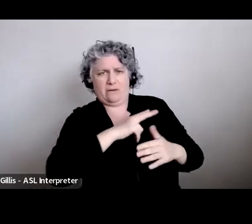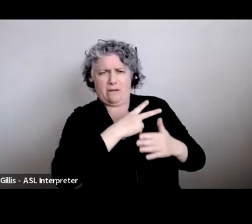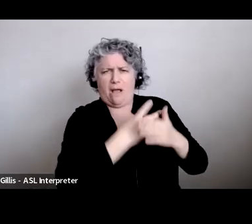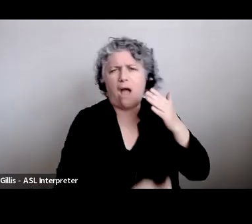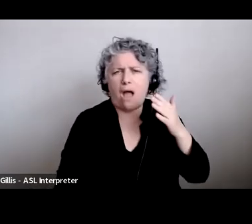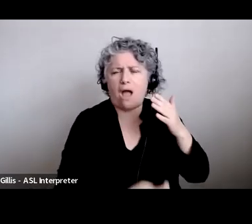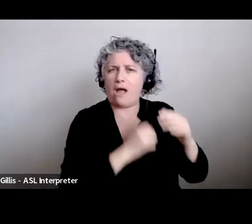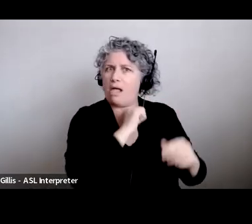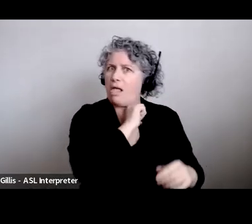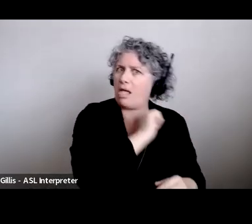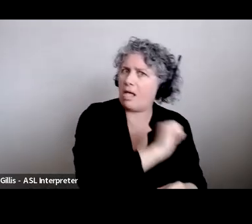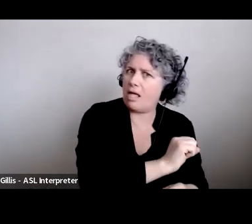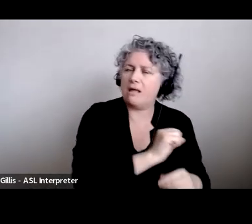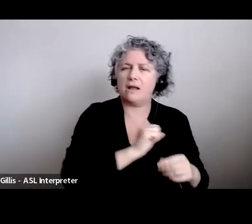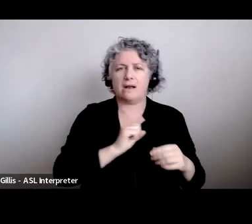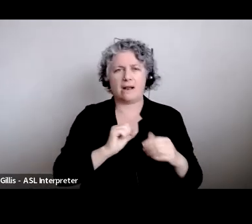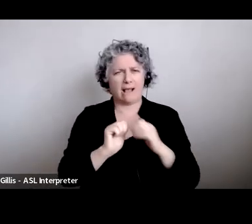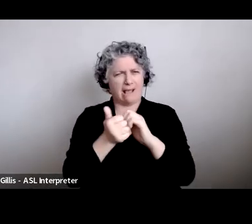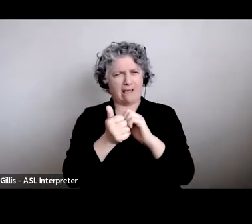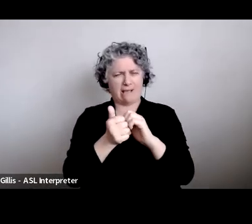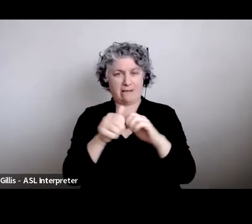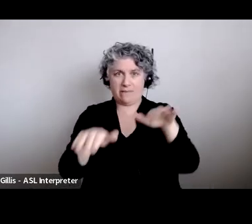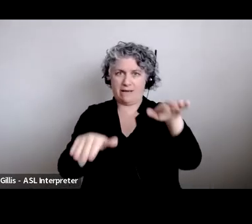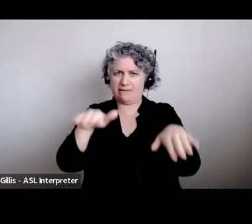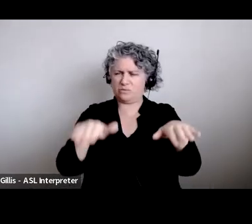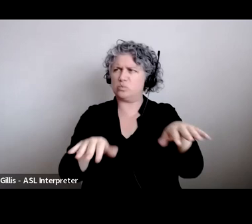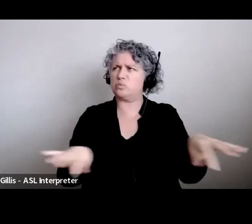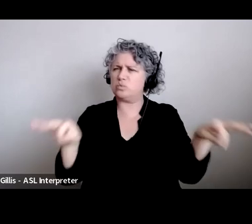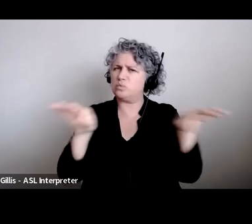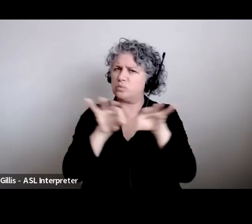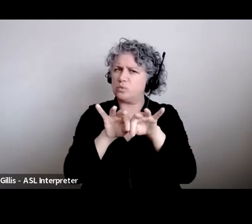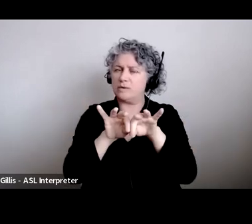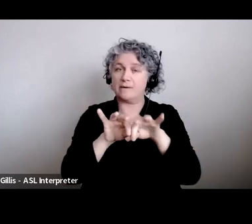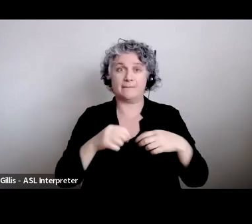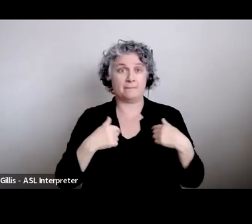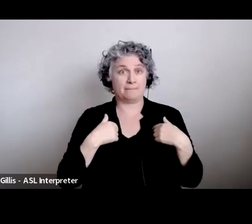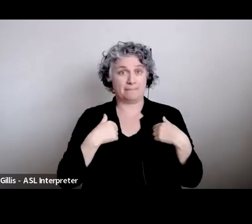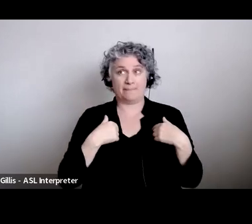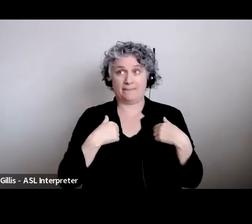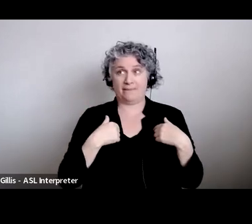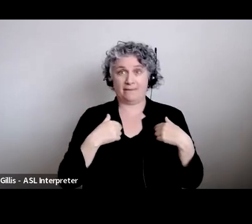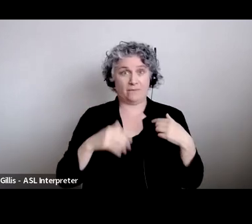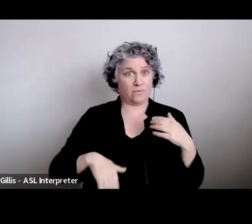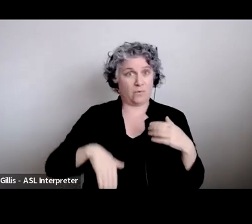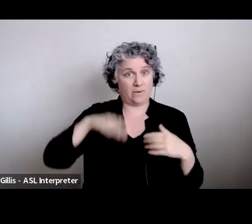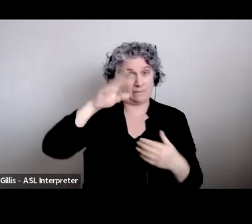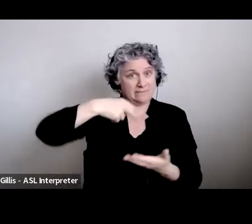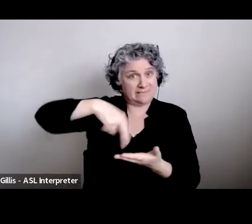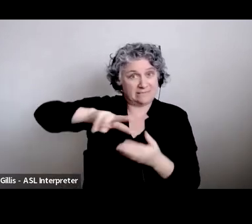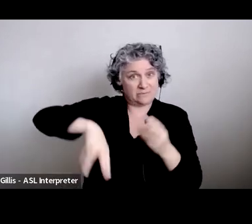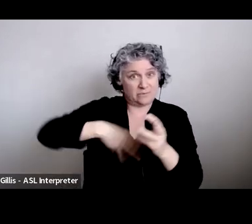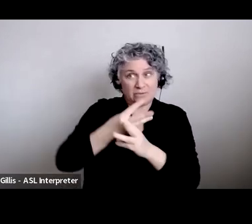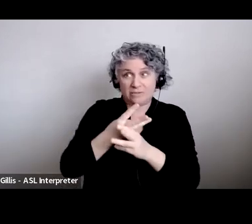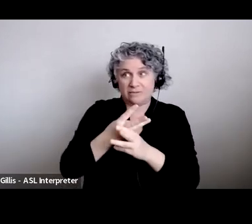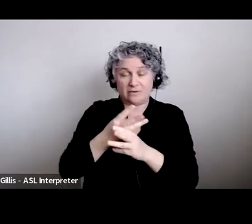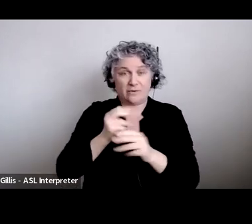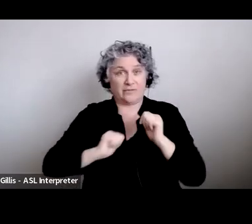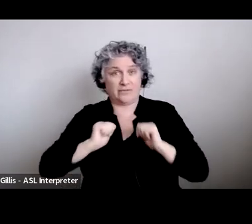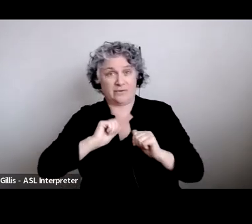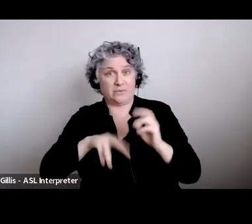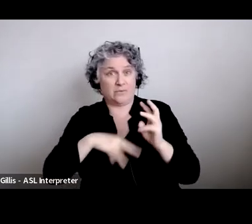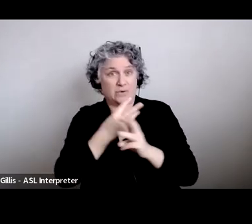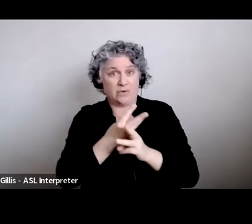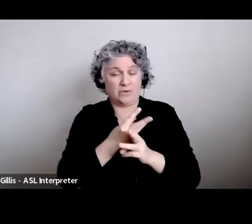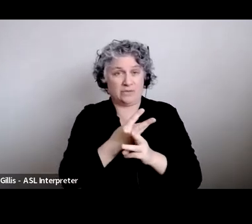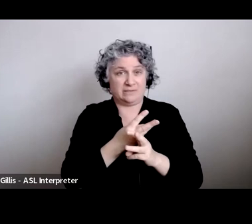don't know how you do it. I certainly couldn't have had kids growing up in the dance world and theater world the way I came